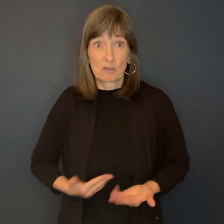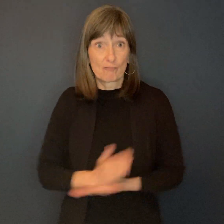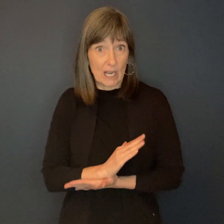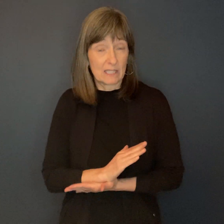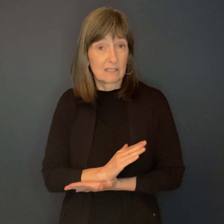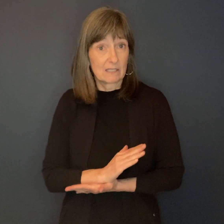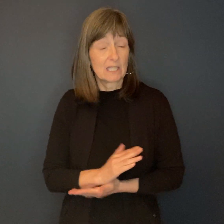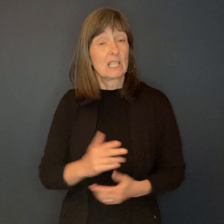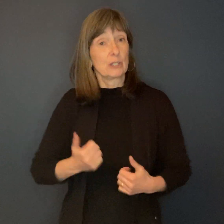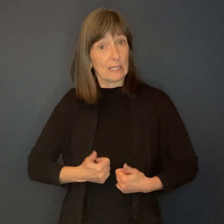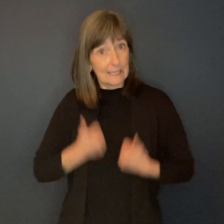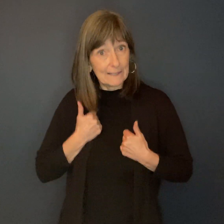real